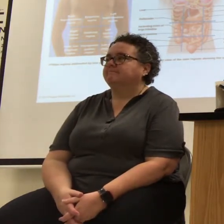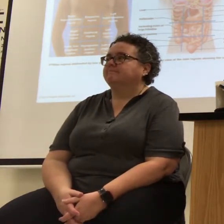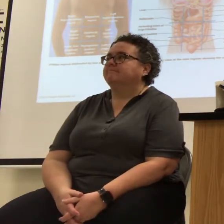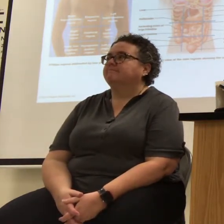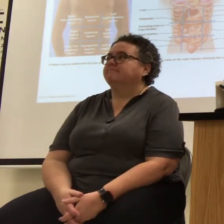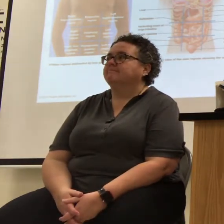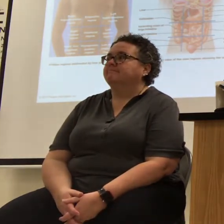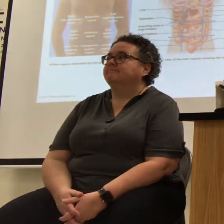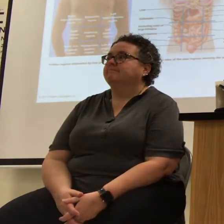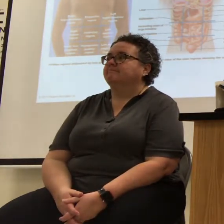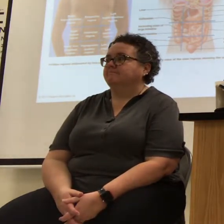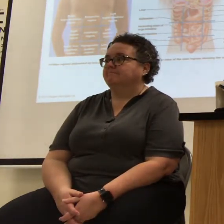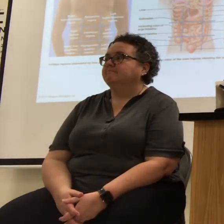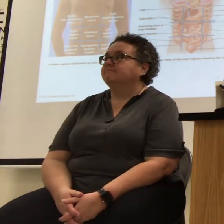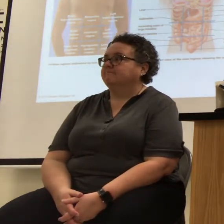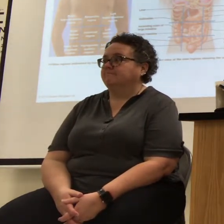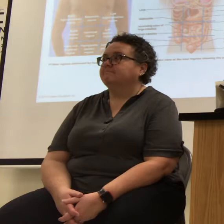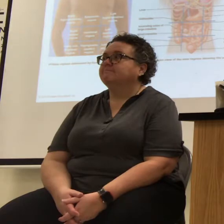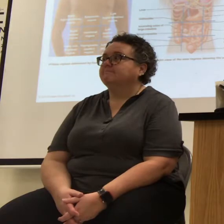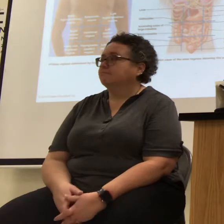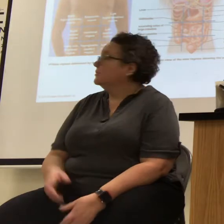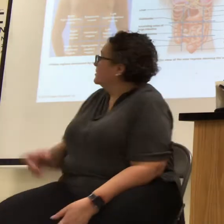hypochondriac region.